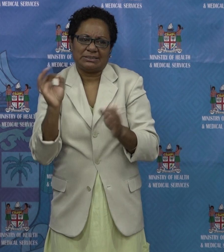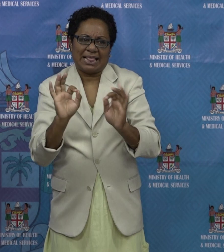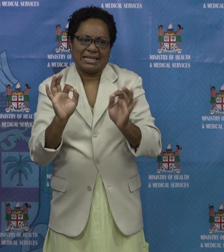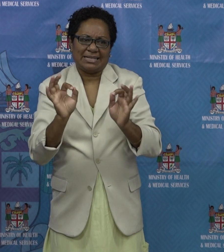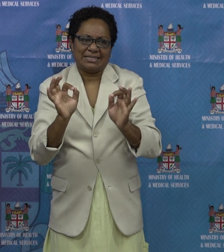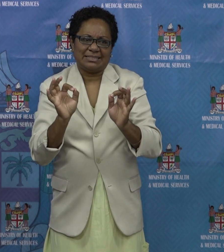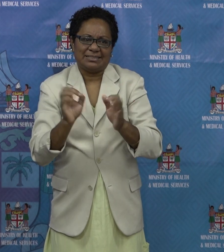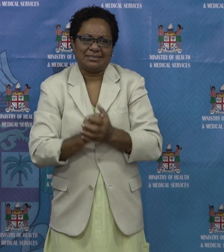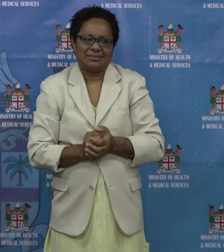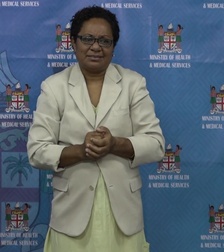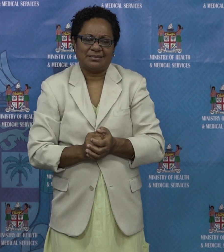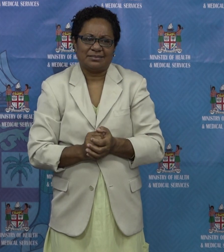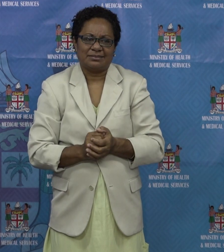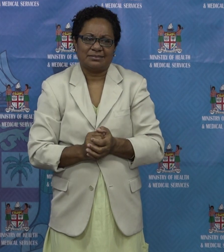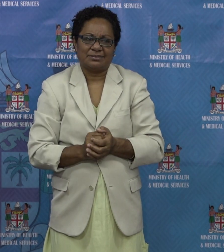Yes, I